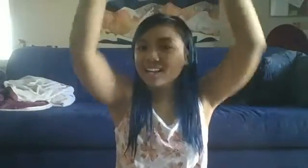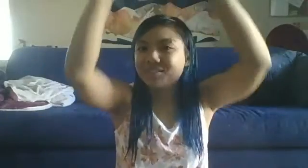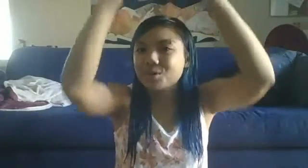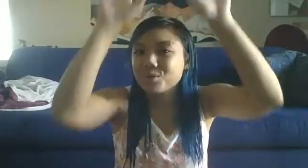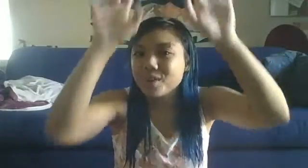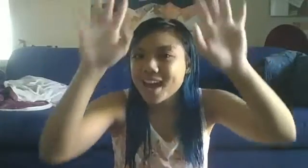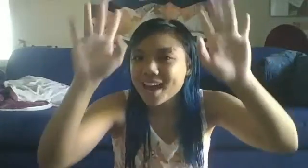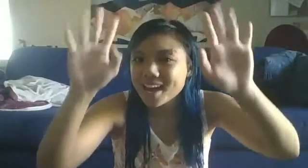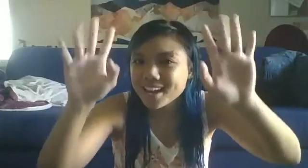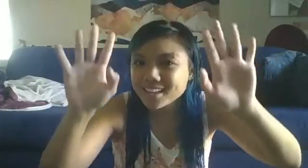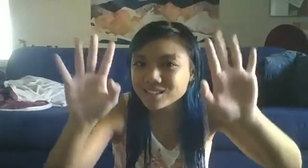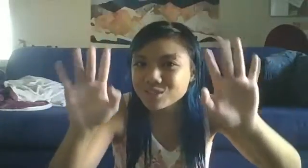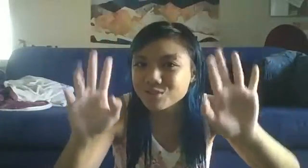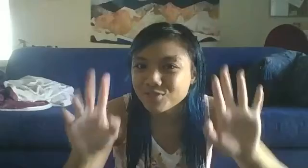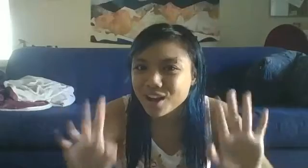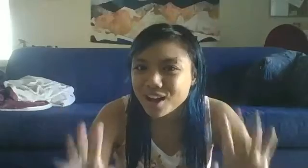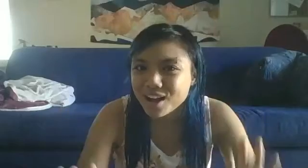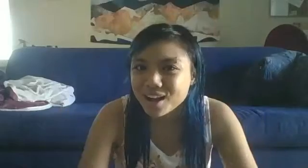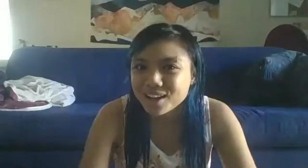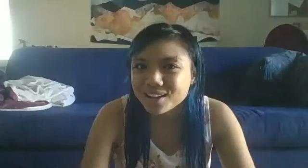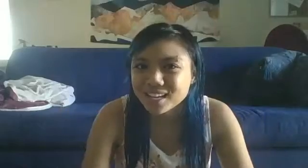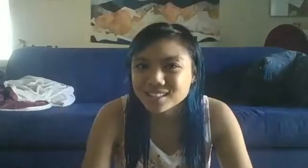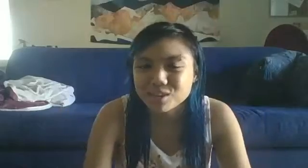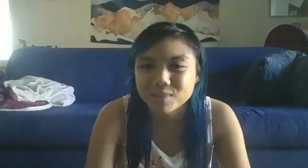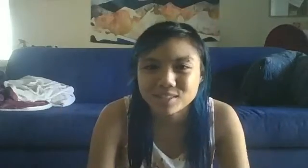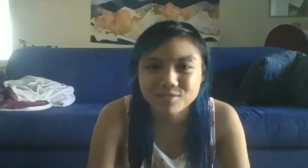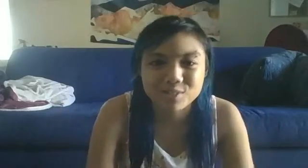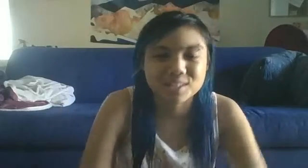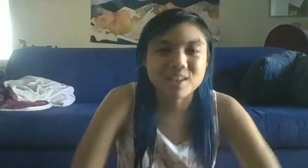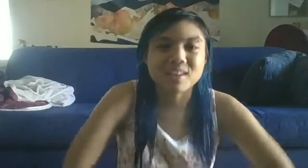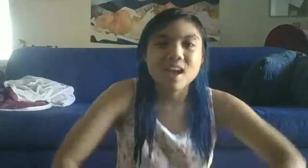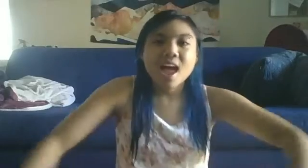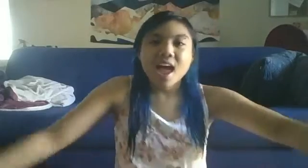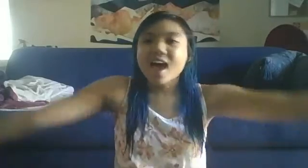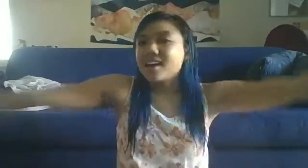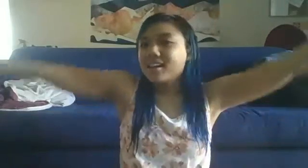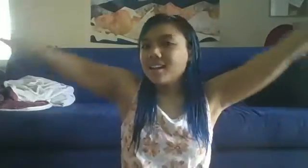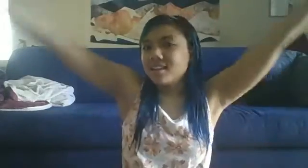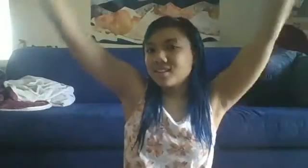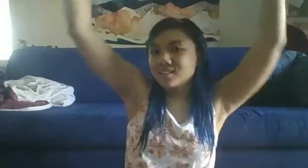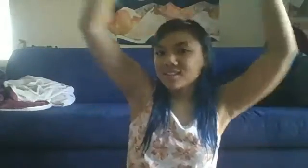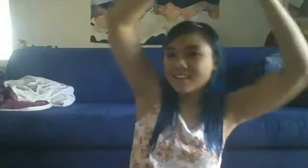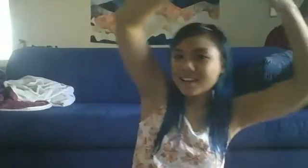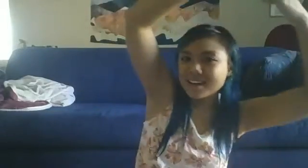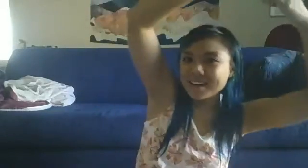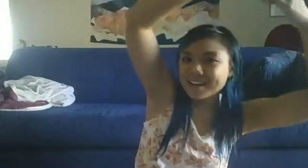the rain to fall. Nice job, Presley, following along. And I need the sun